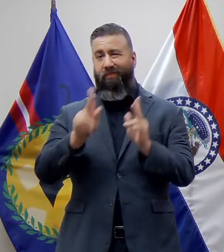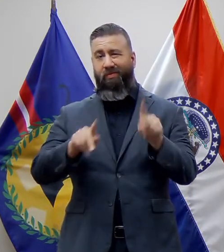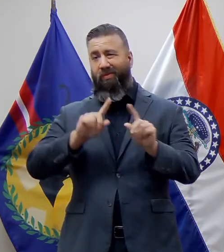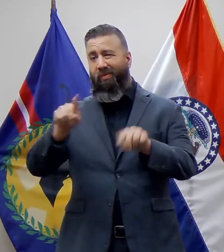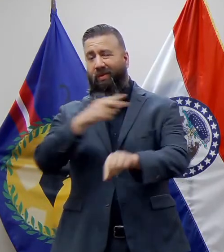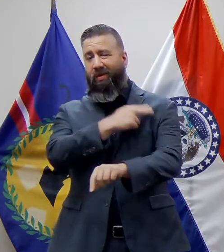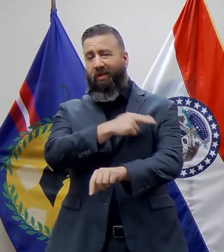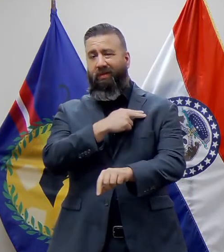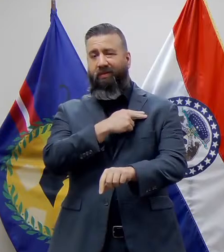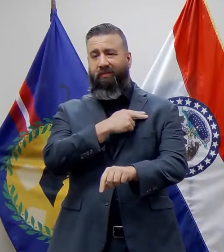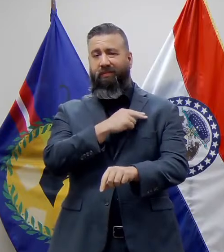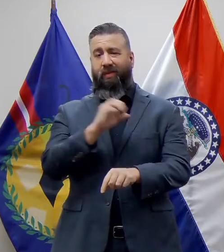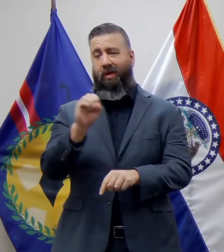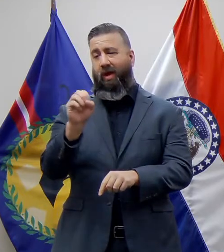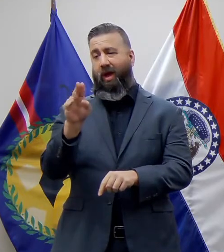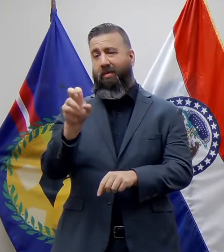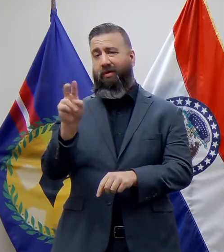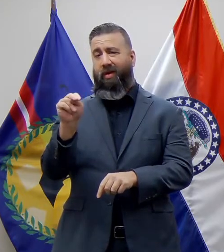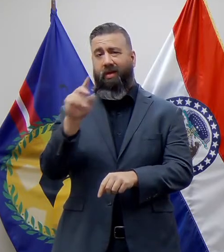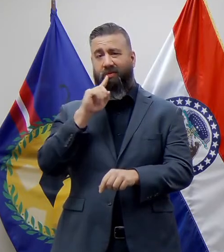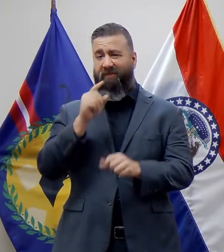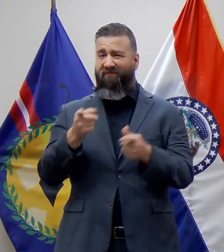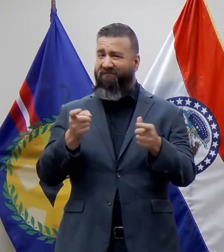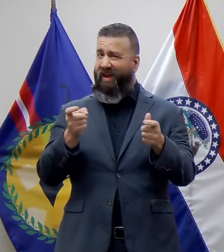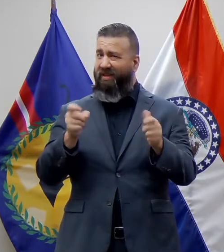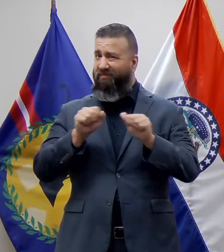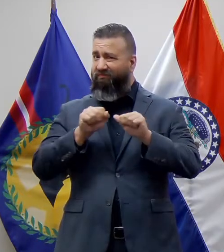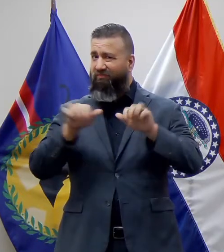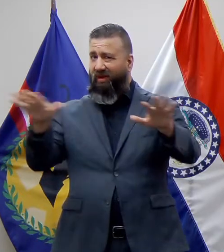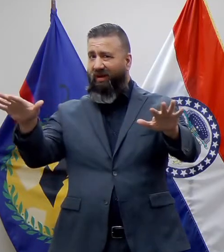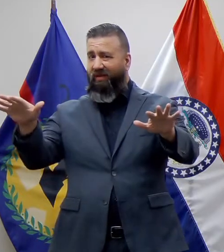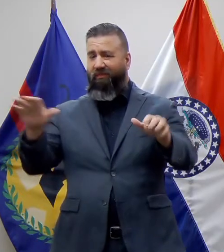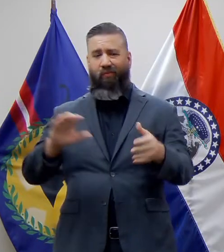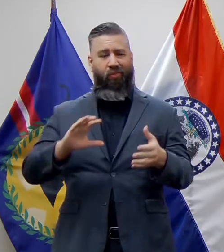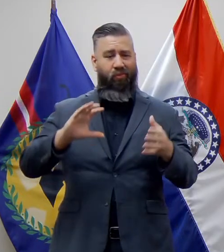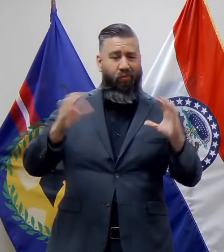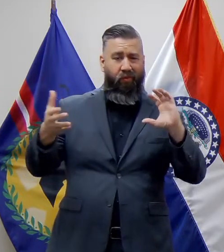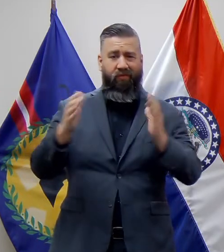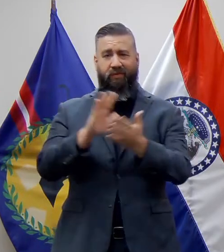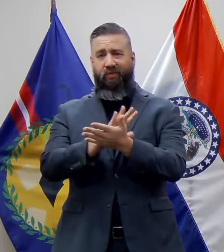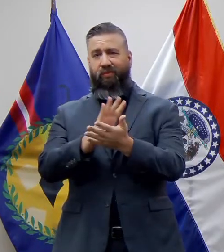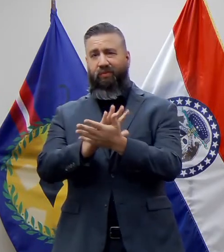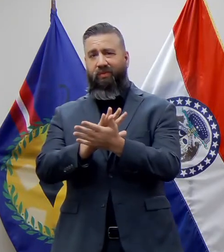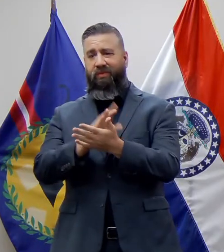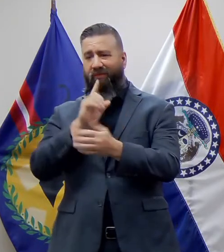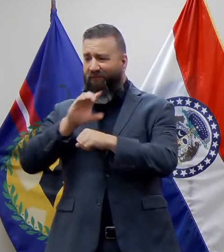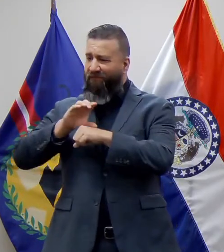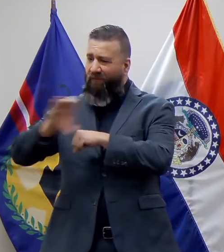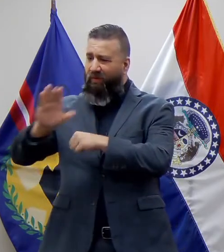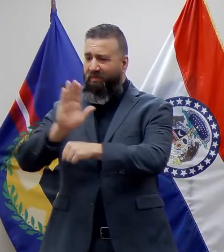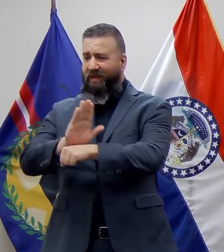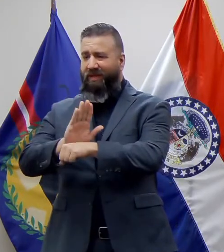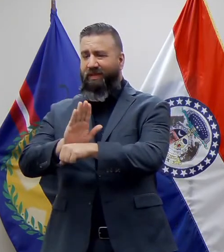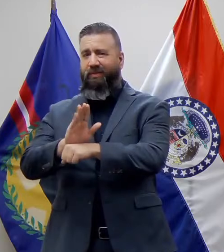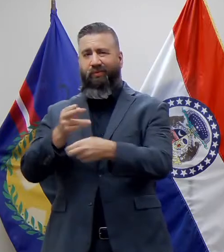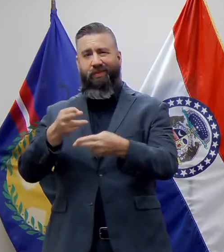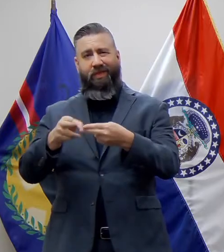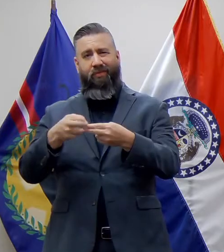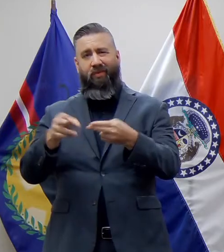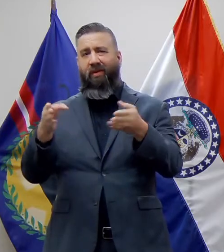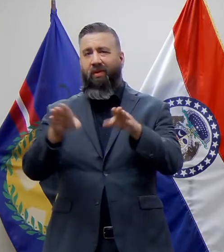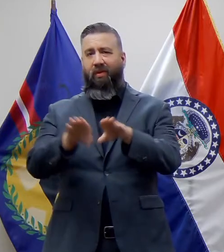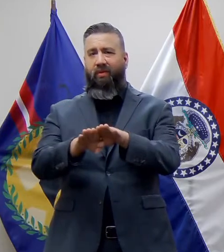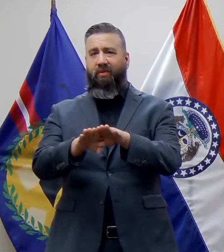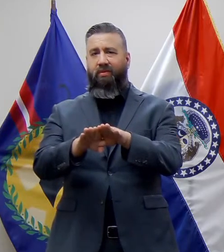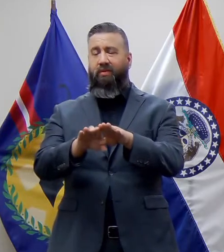rapid spread of the Omicron variant has upended school plans, forced businesses to temporarily close or reduce